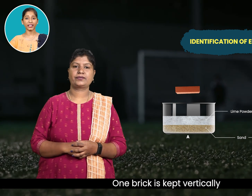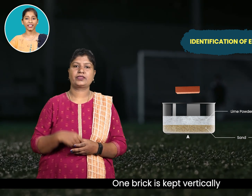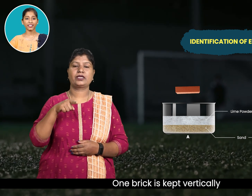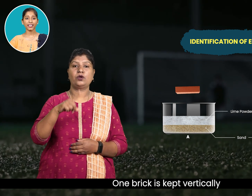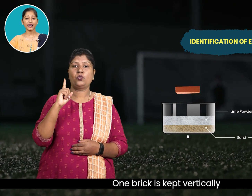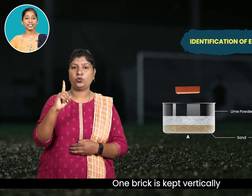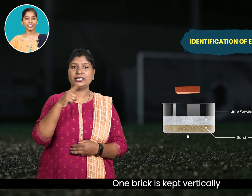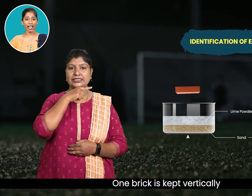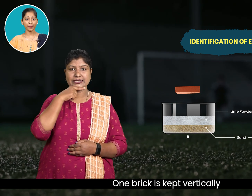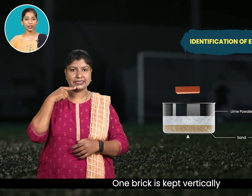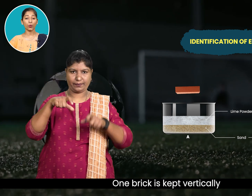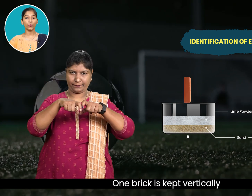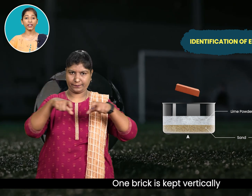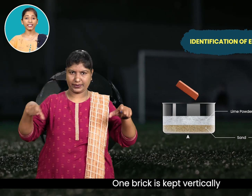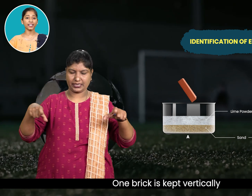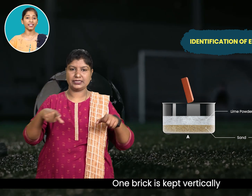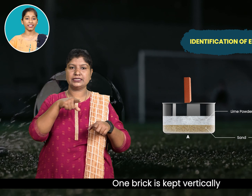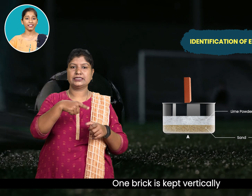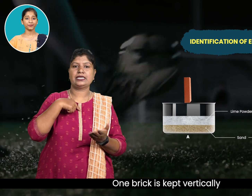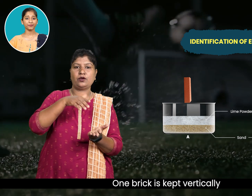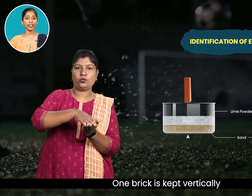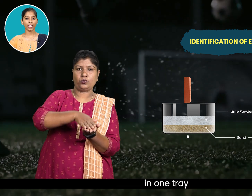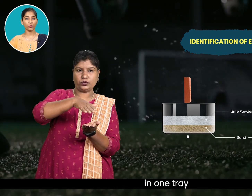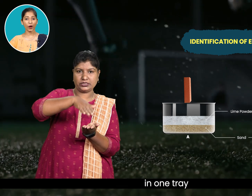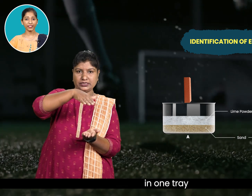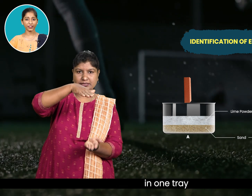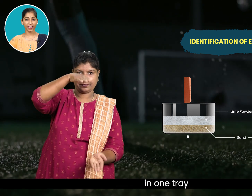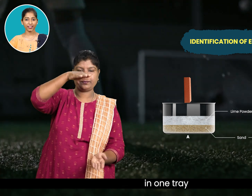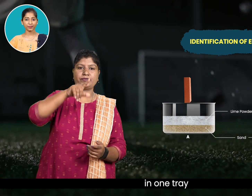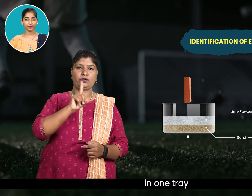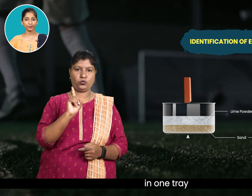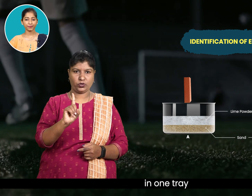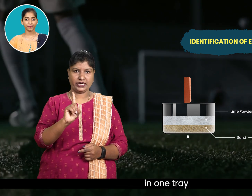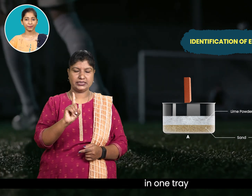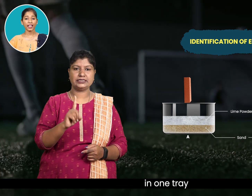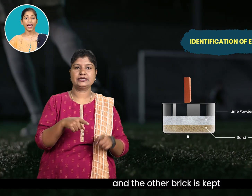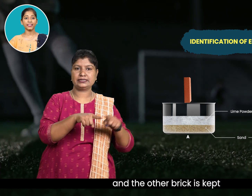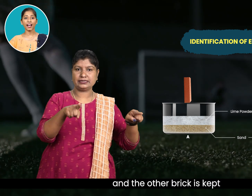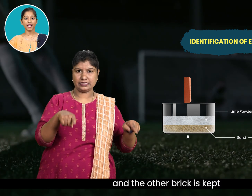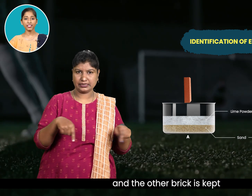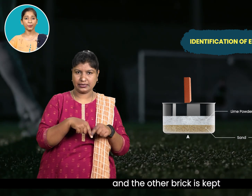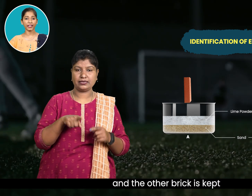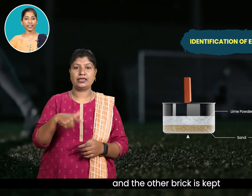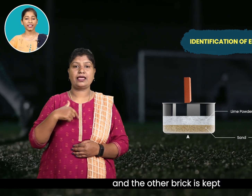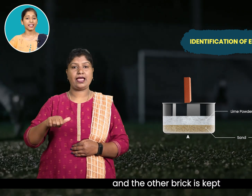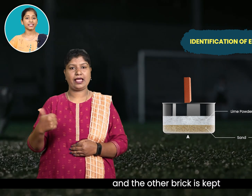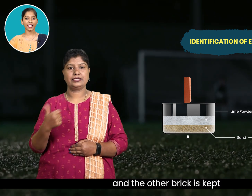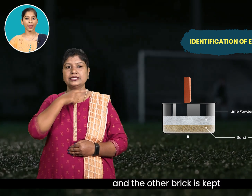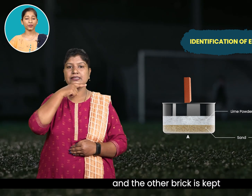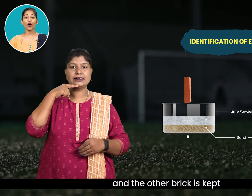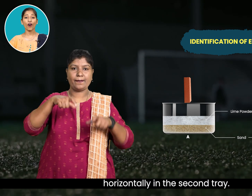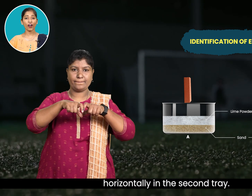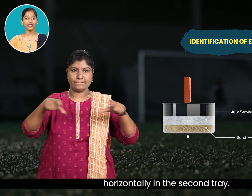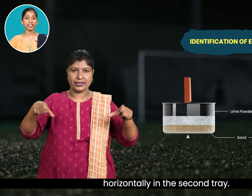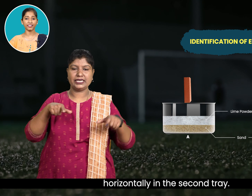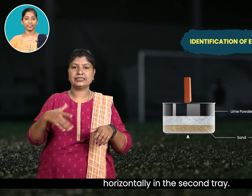One brick is kept vertically in one tray and the other brick is